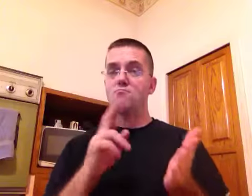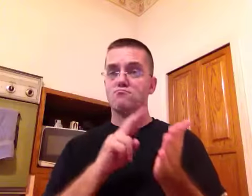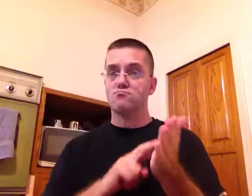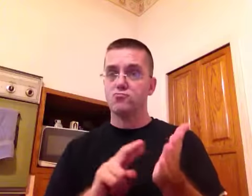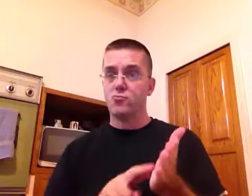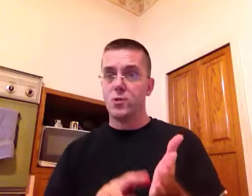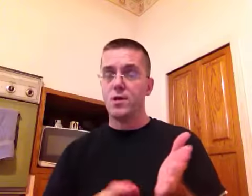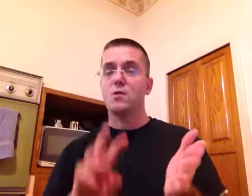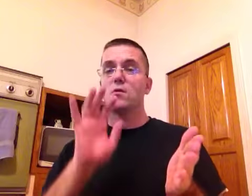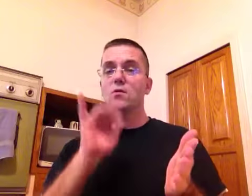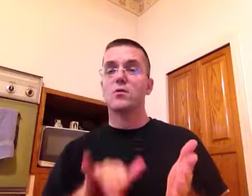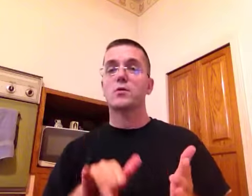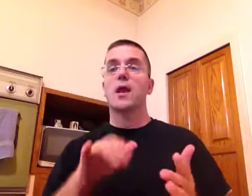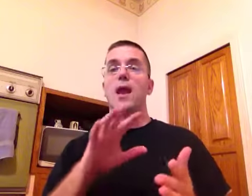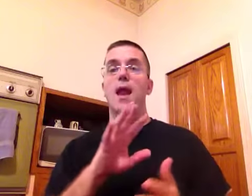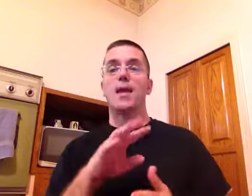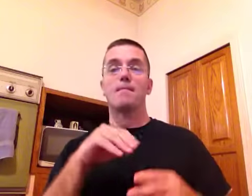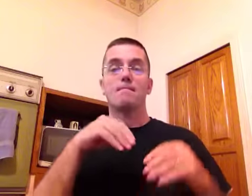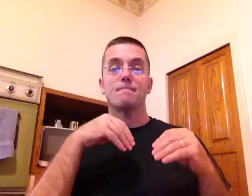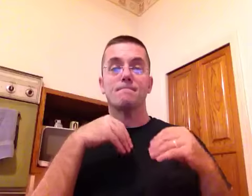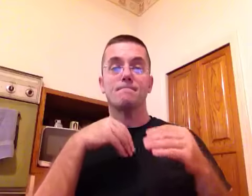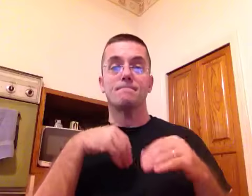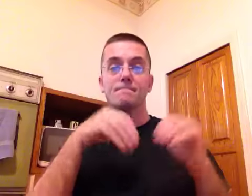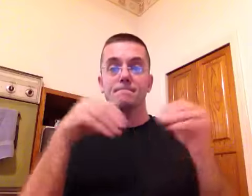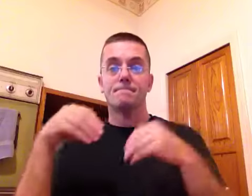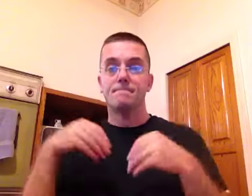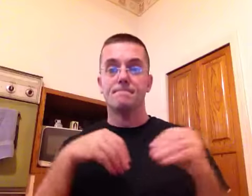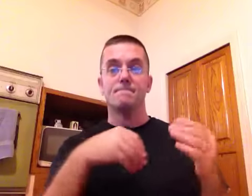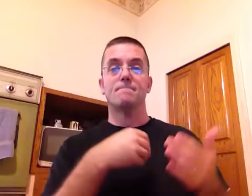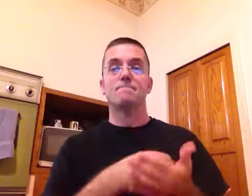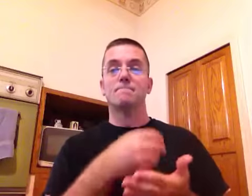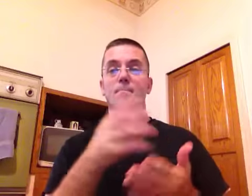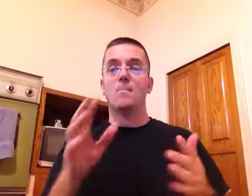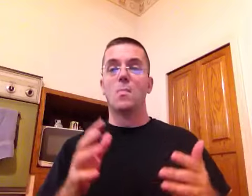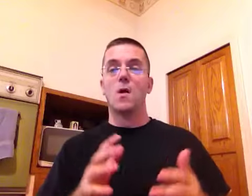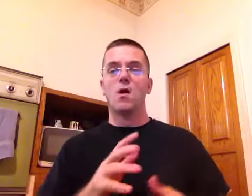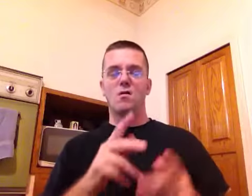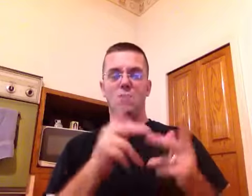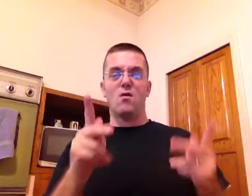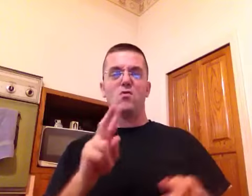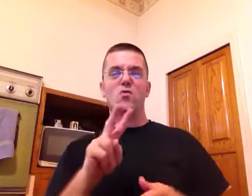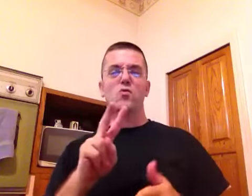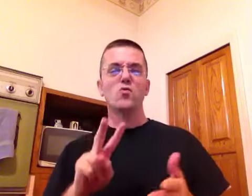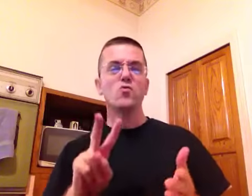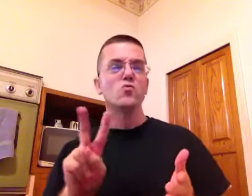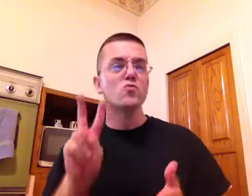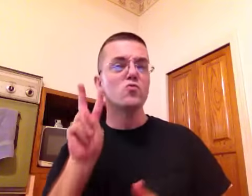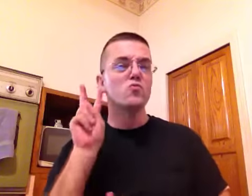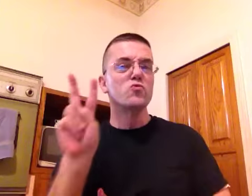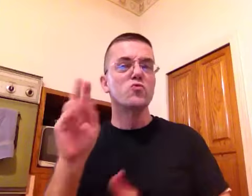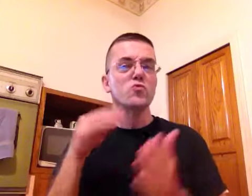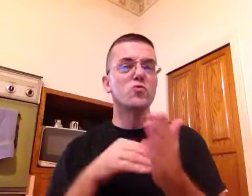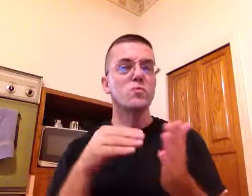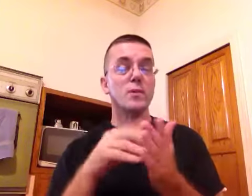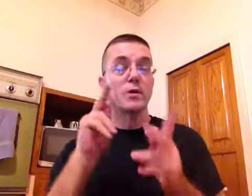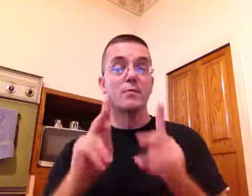with the marketplace, learning from you. See, over 2 million people have now been through Financial Peace University. So we've got really